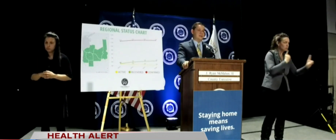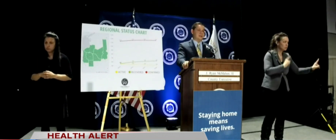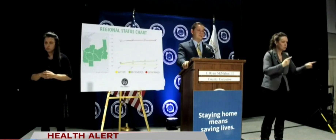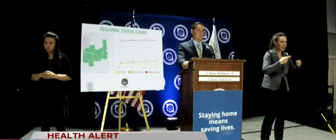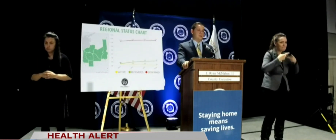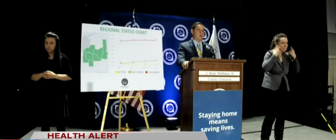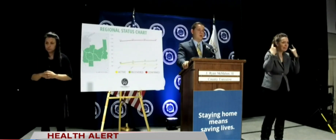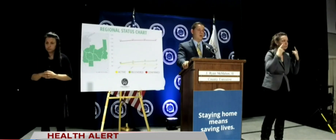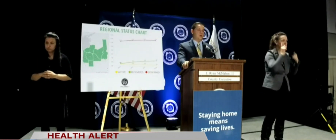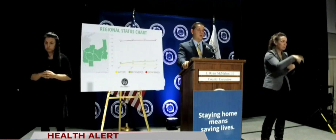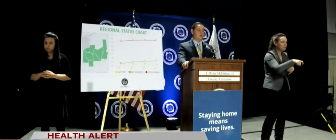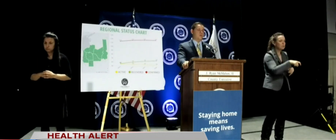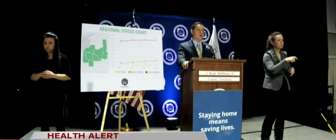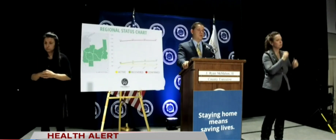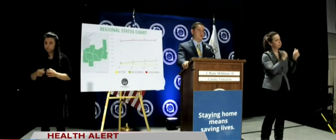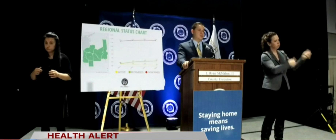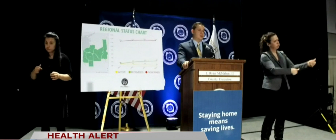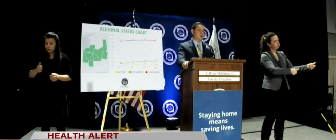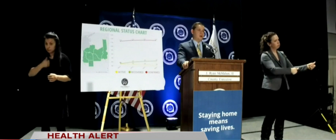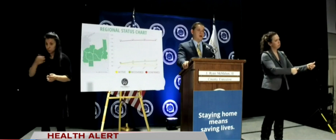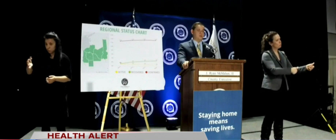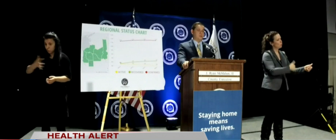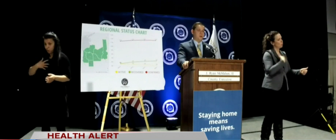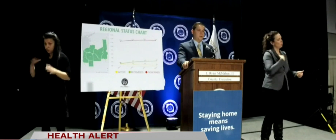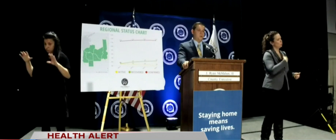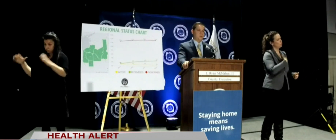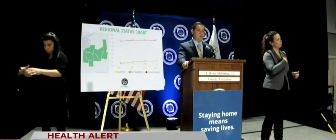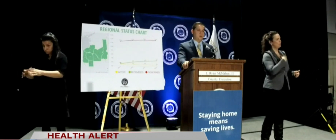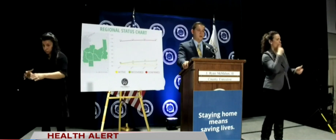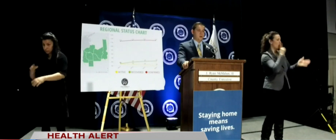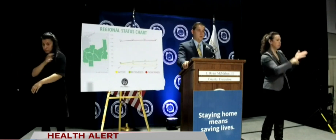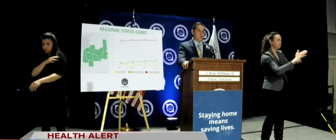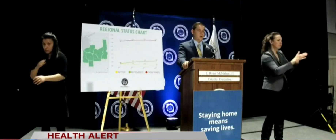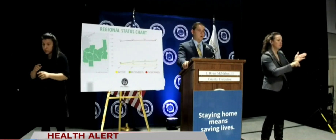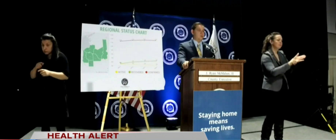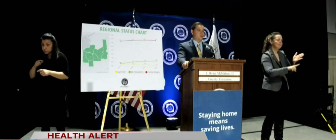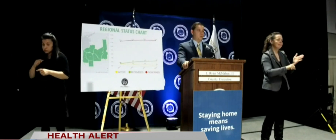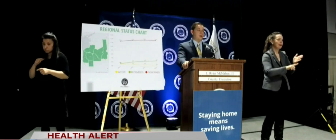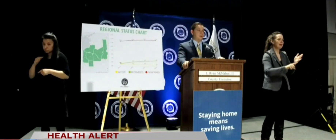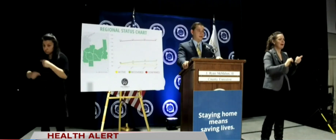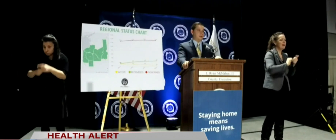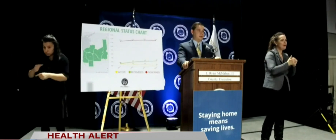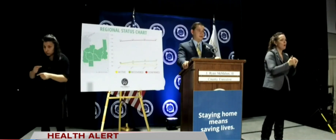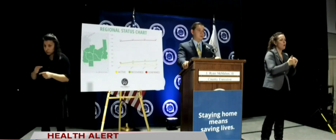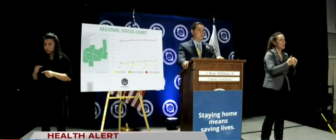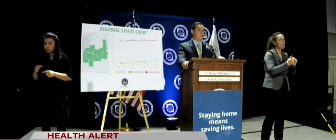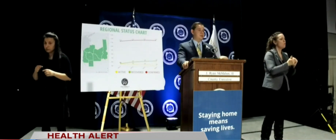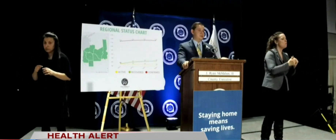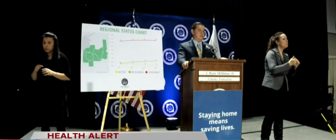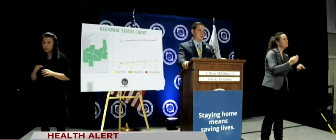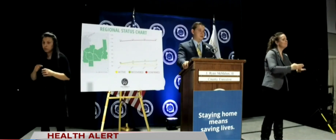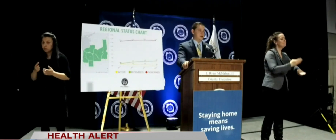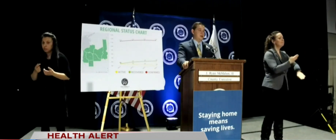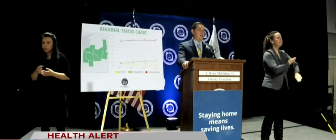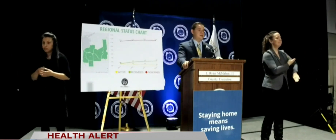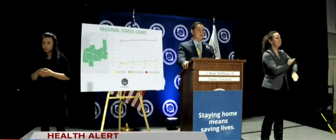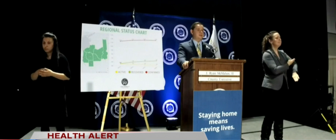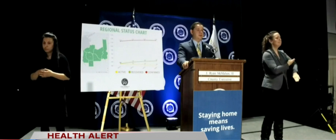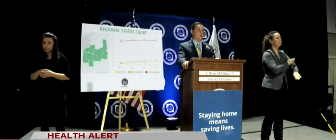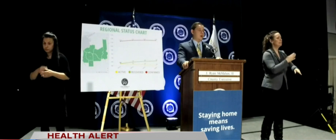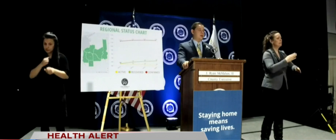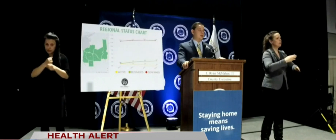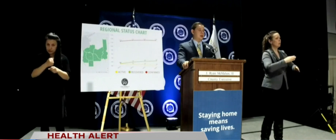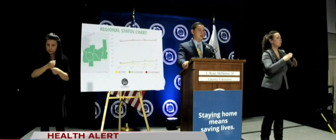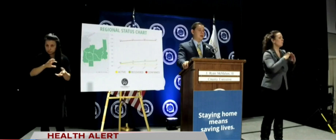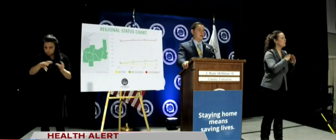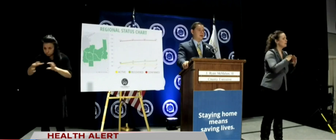tracking team or new functions of our health department will be, we are going to regulate this with businesses. It's easier